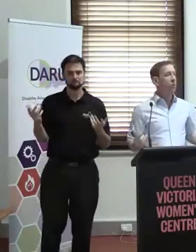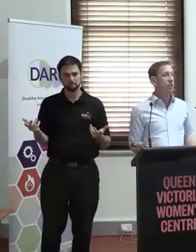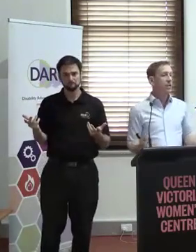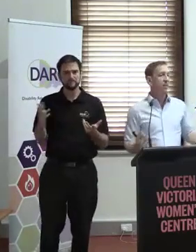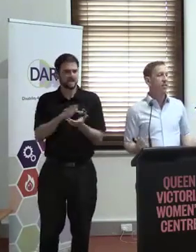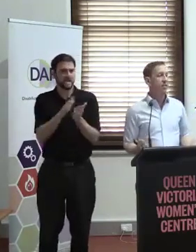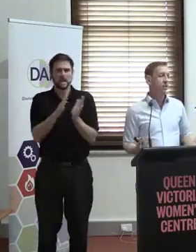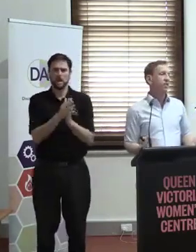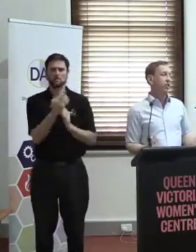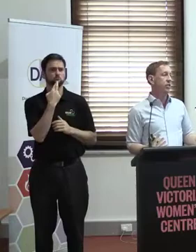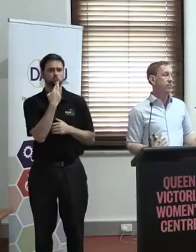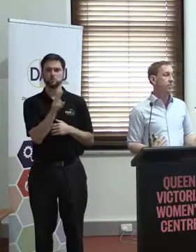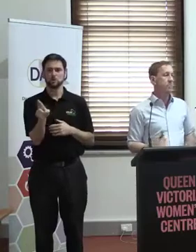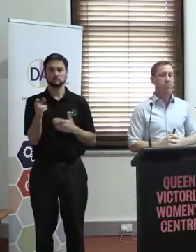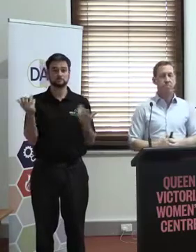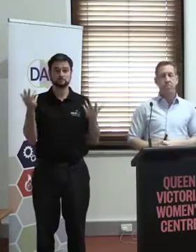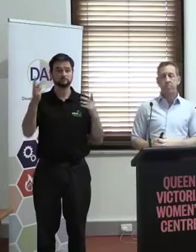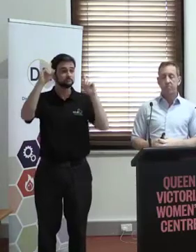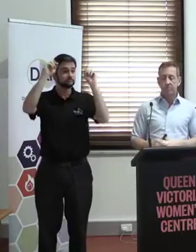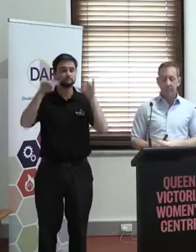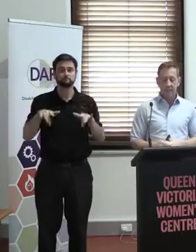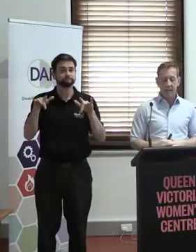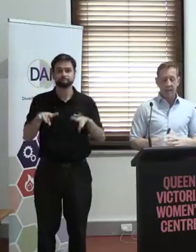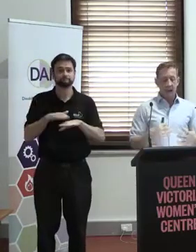for reporting those issues.